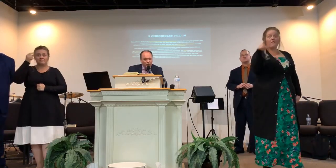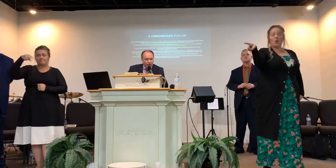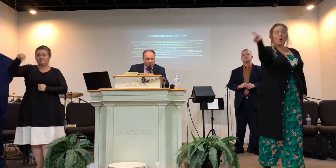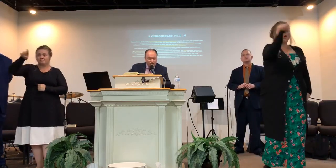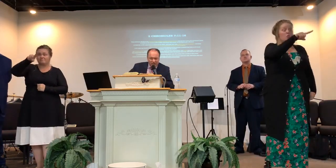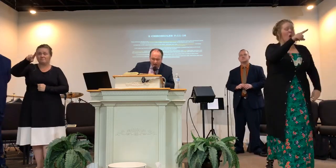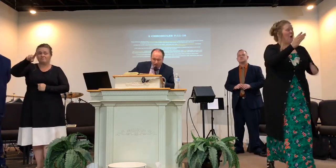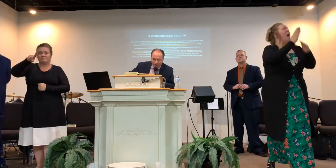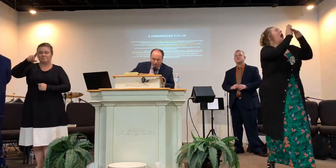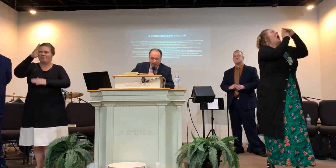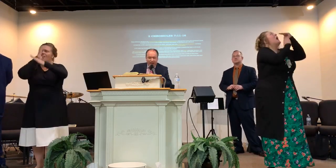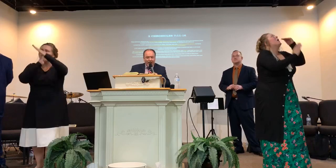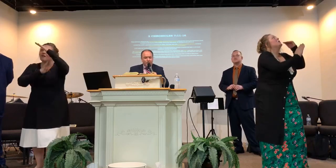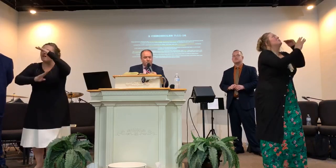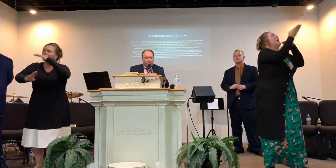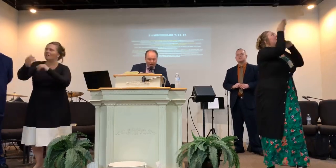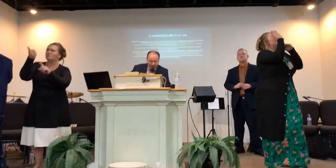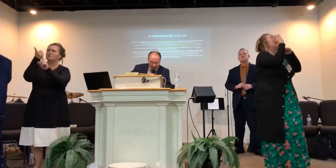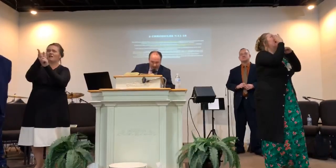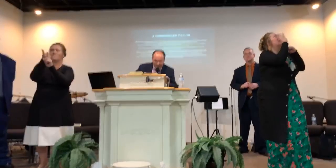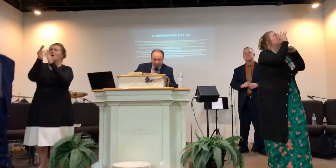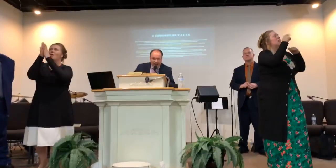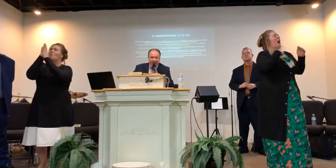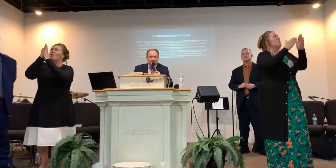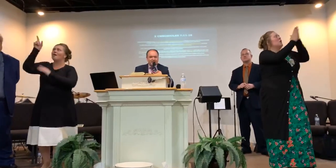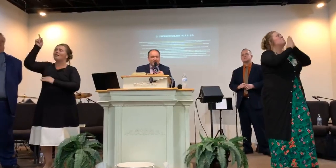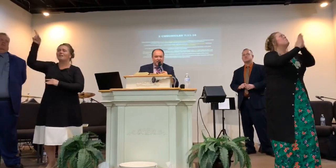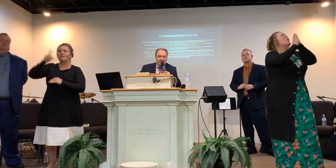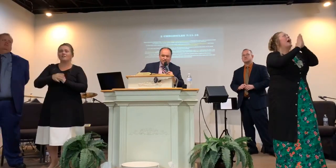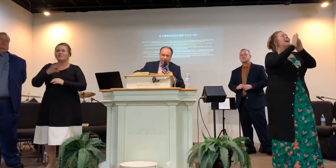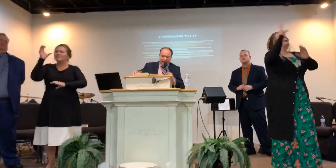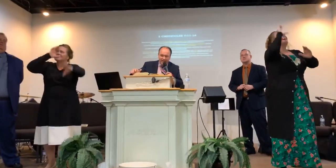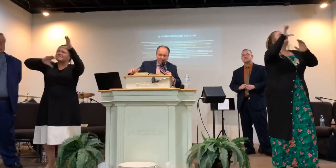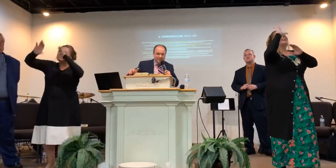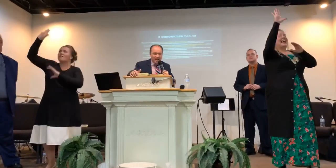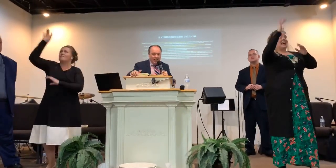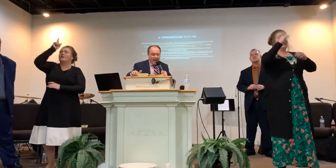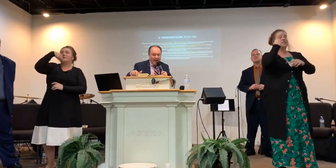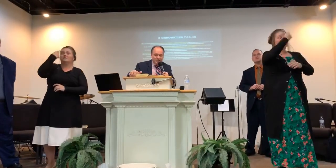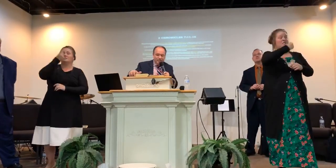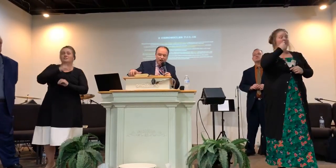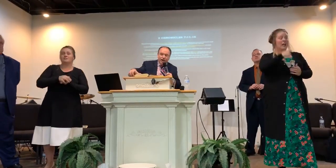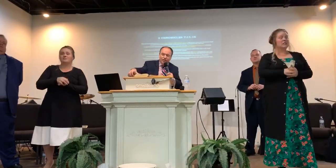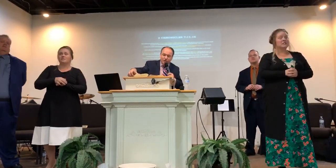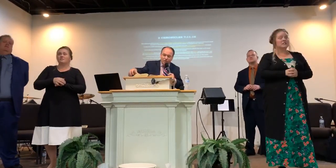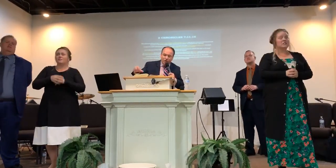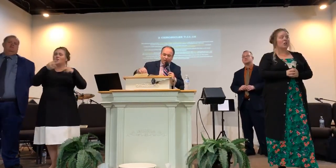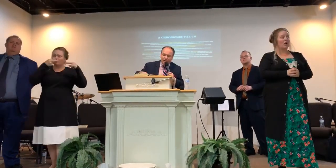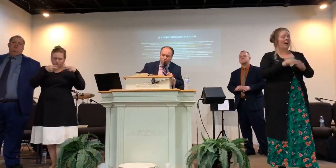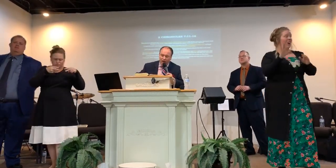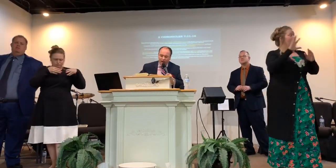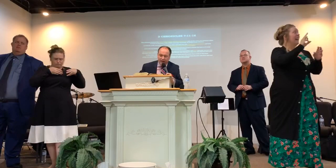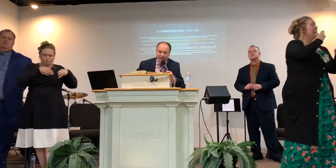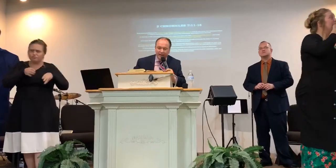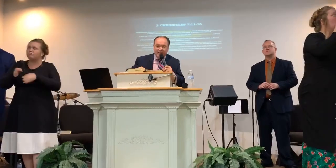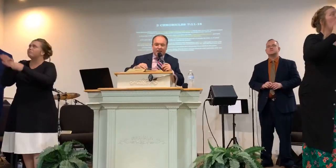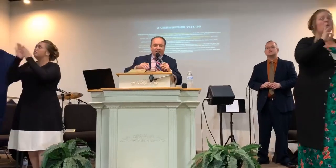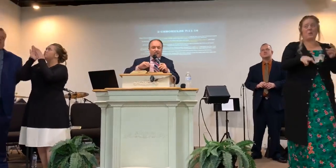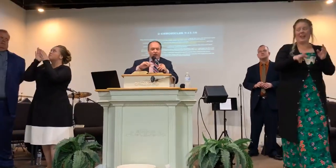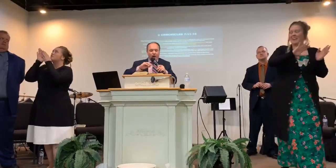will humble yourself and pray and seek his face and turn from your wicked